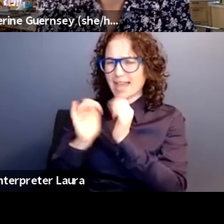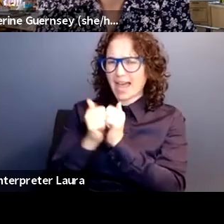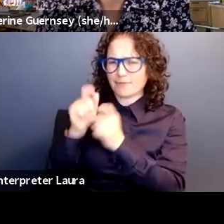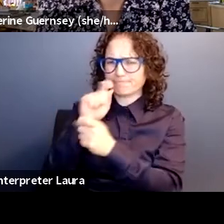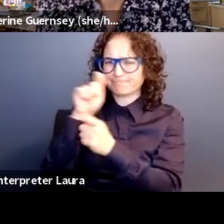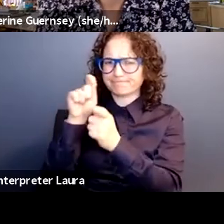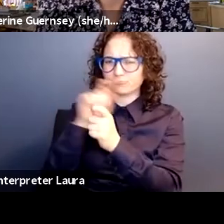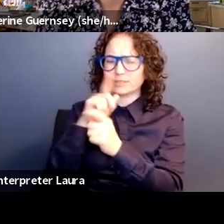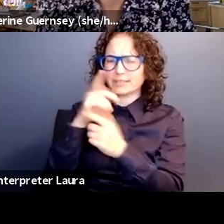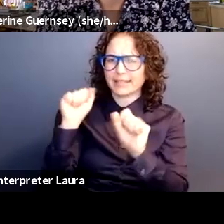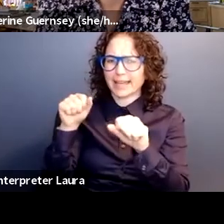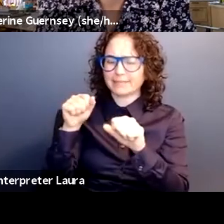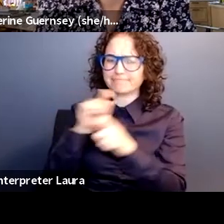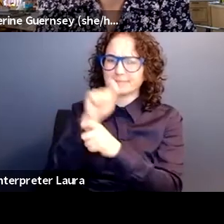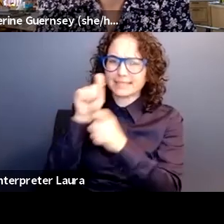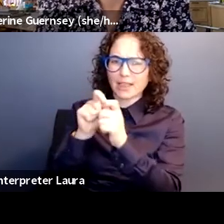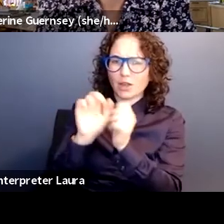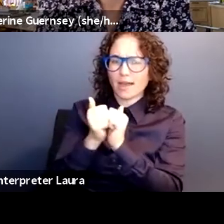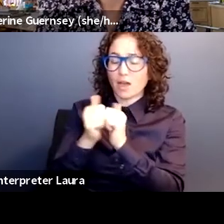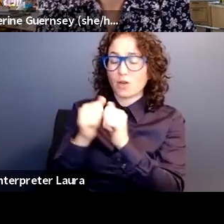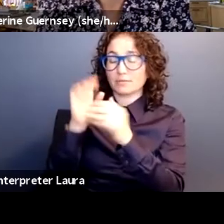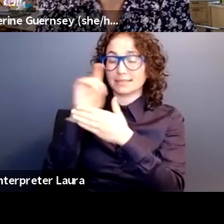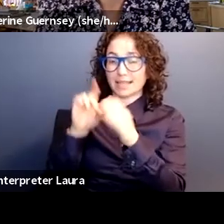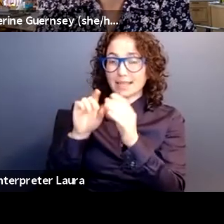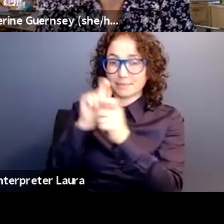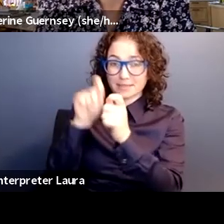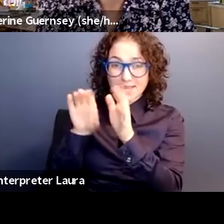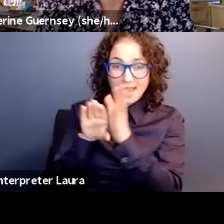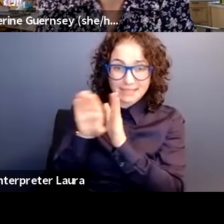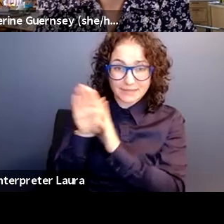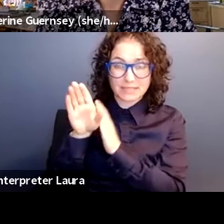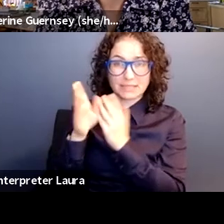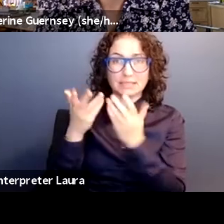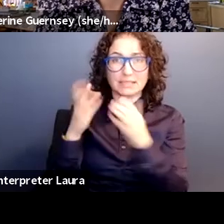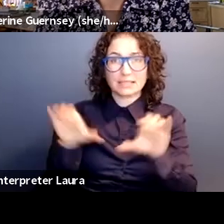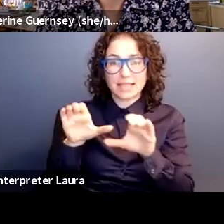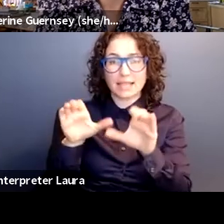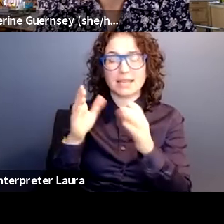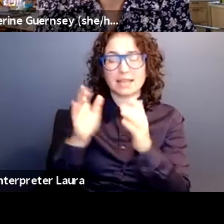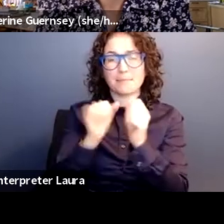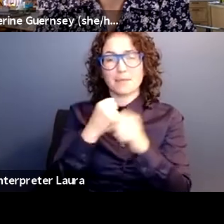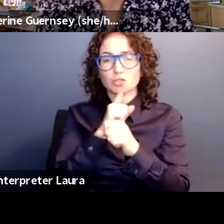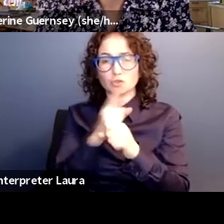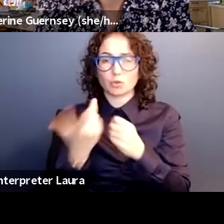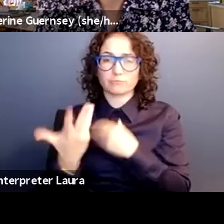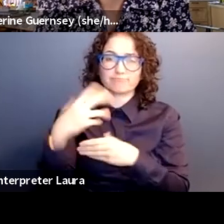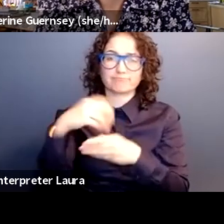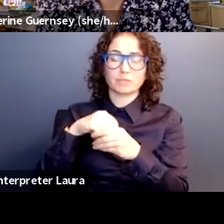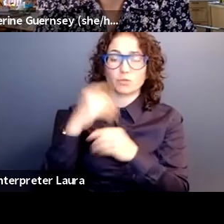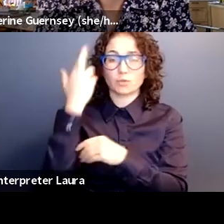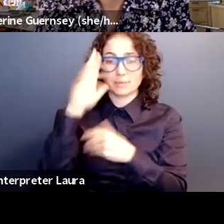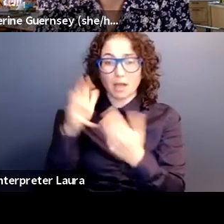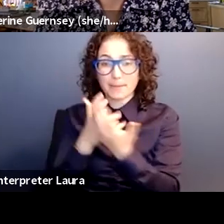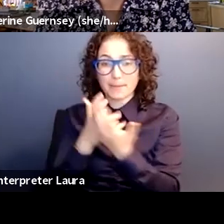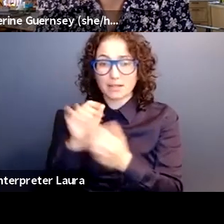that we design each specific activity and make sure that we're integrating reasonable accommodations and